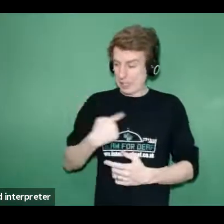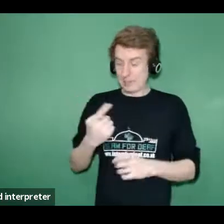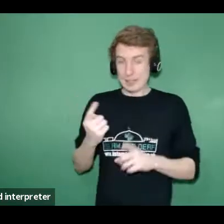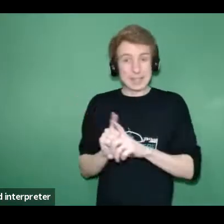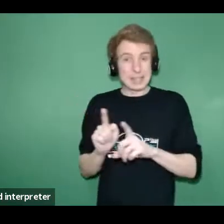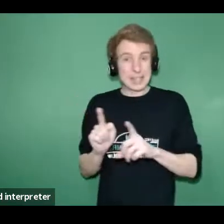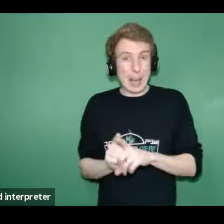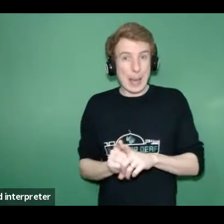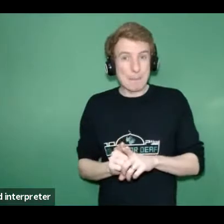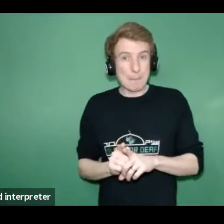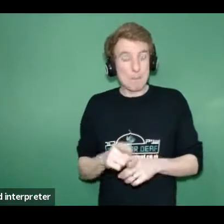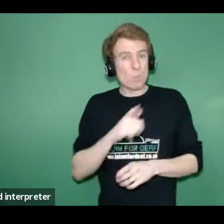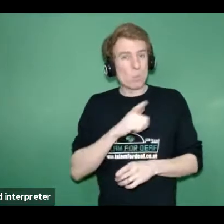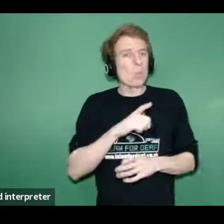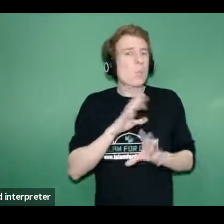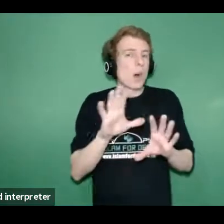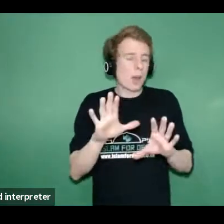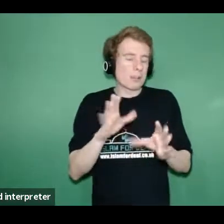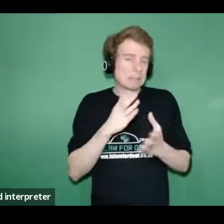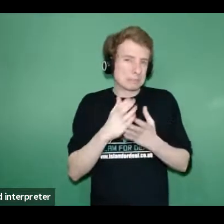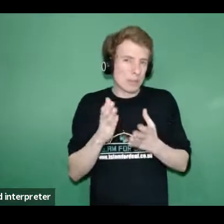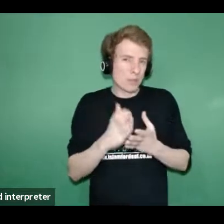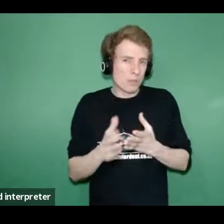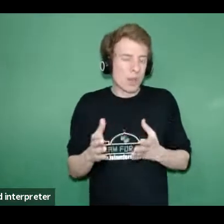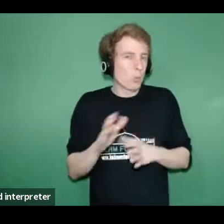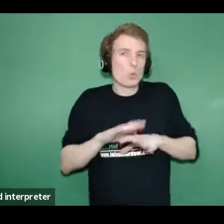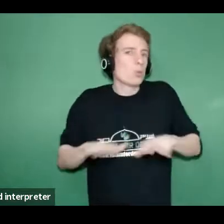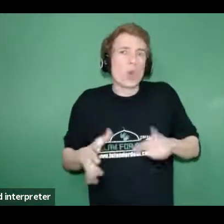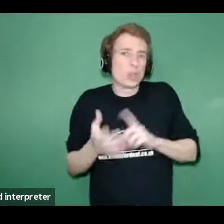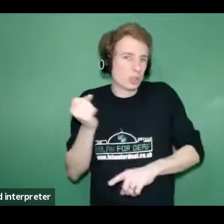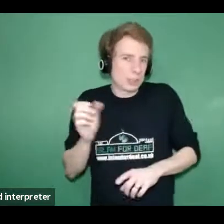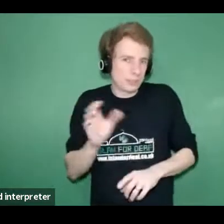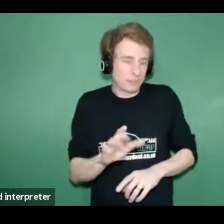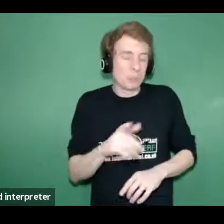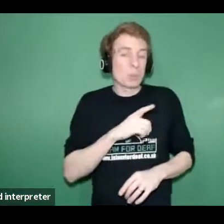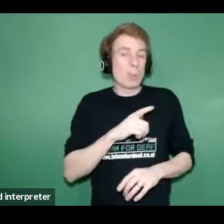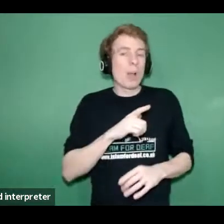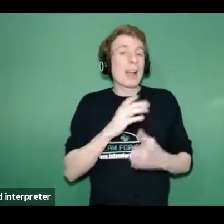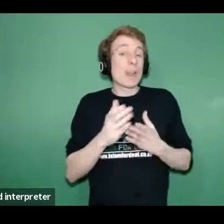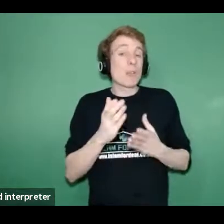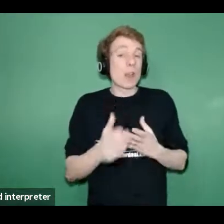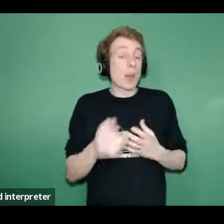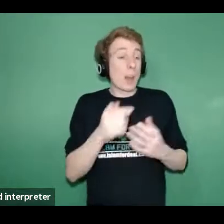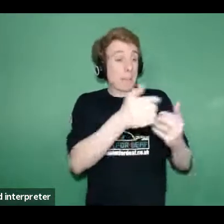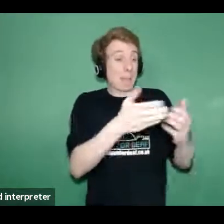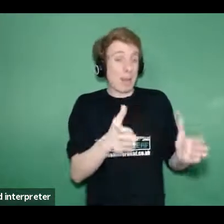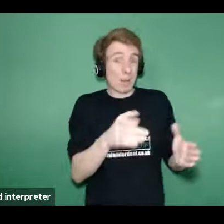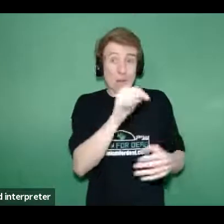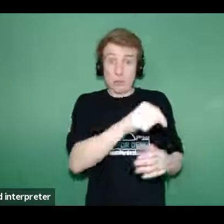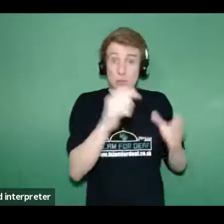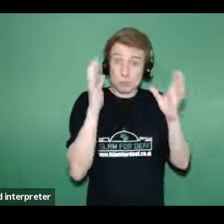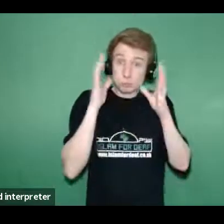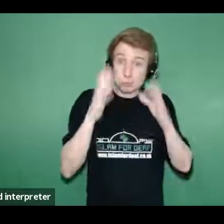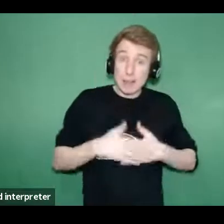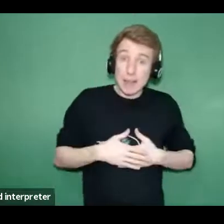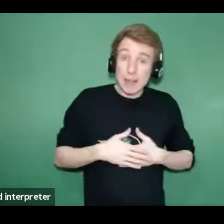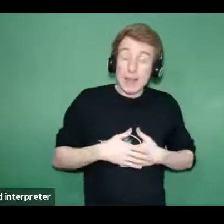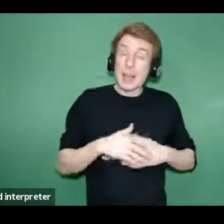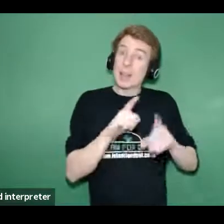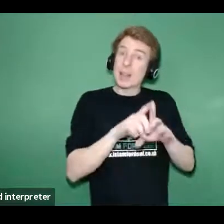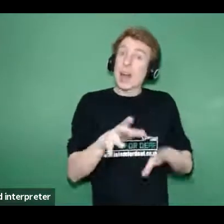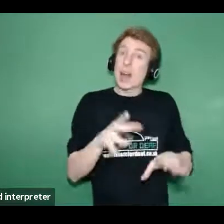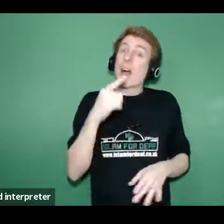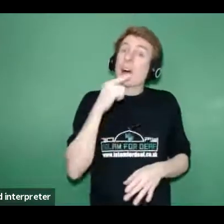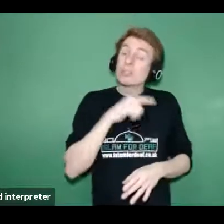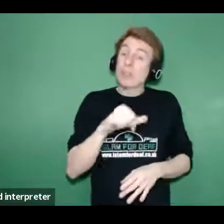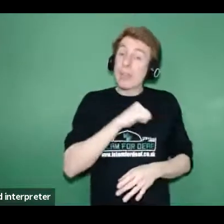in Medina, in the masjid there, sorry, in Mecca. This is the reward of praying in Mecca. Of course, it's